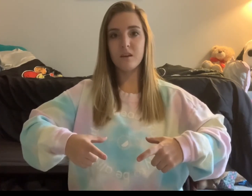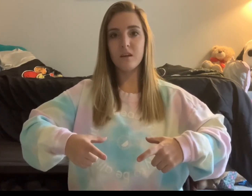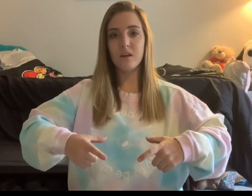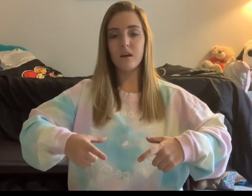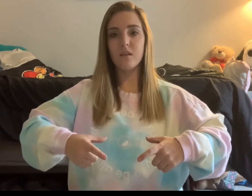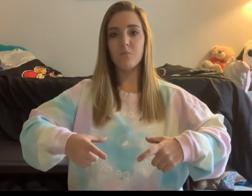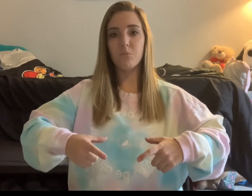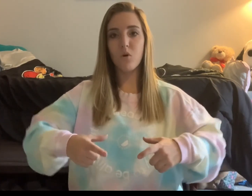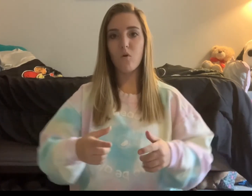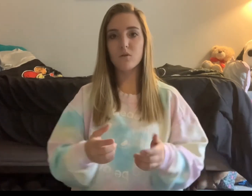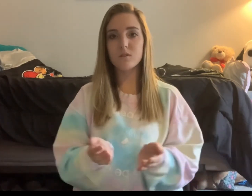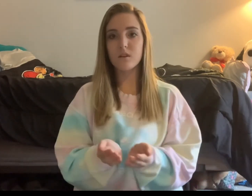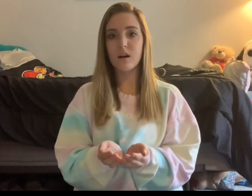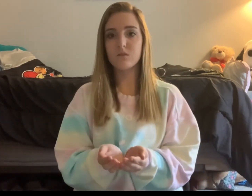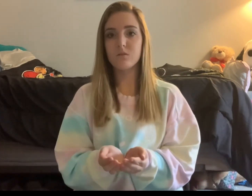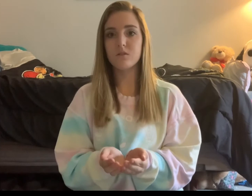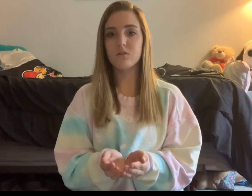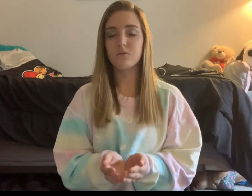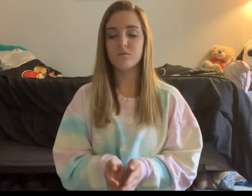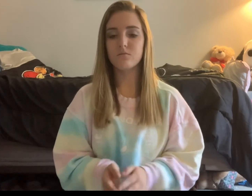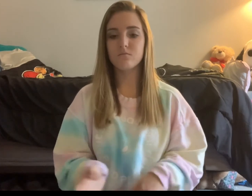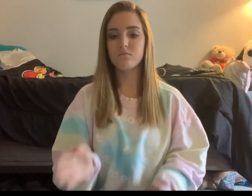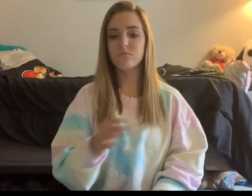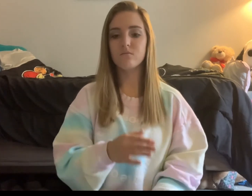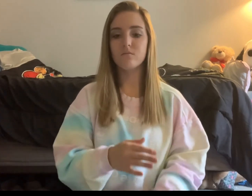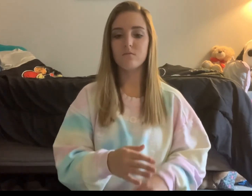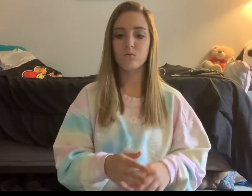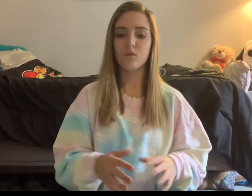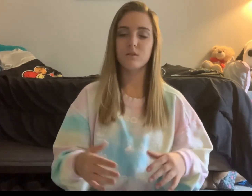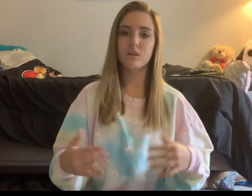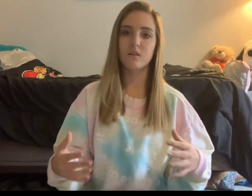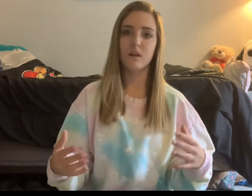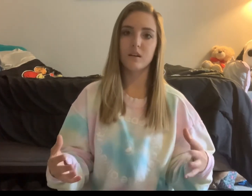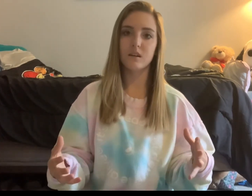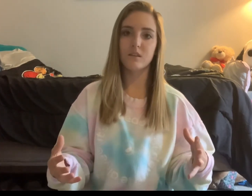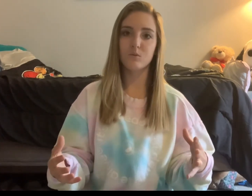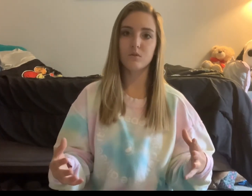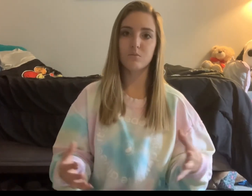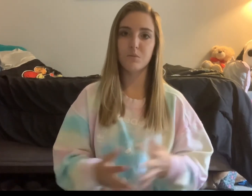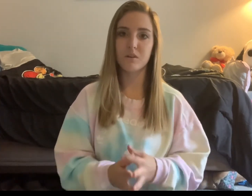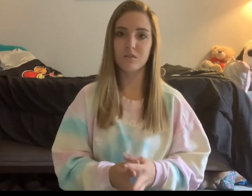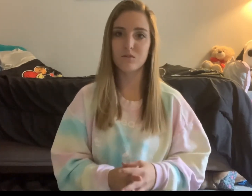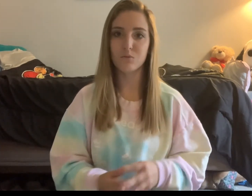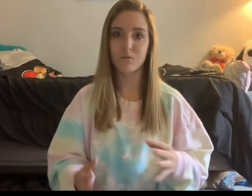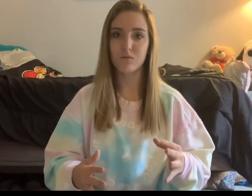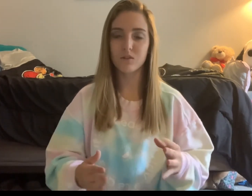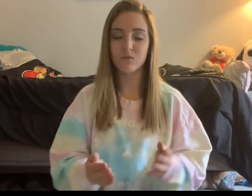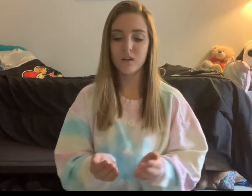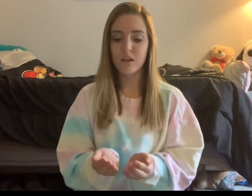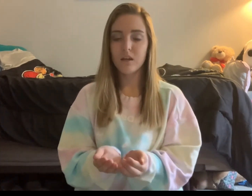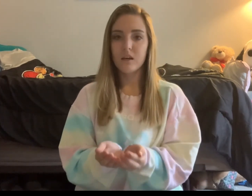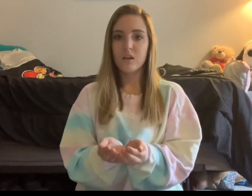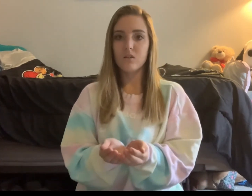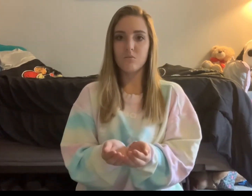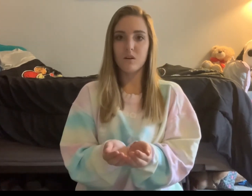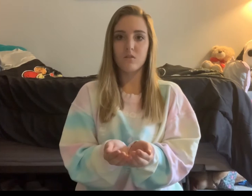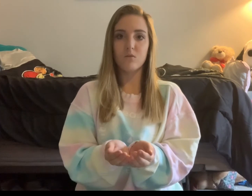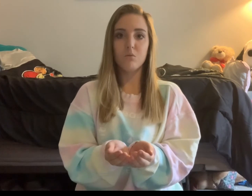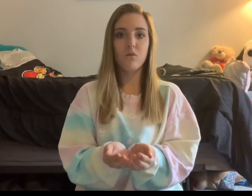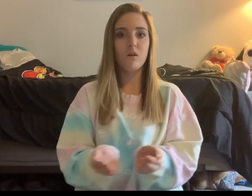And then bowl is the last one until, well, it's not the last one, but until we review, you make a little bowl and you